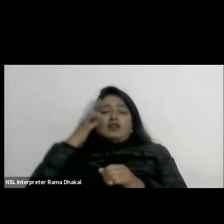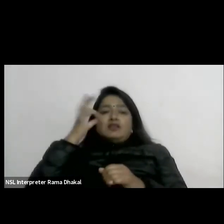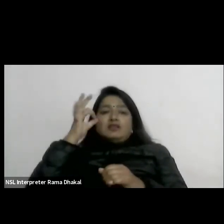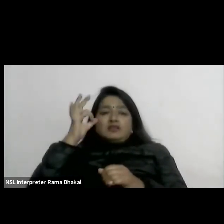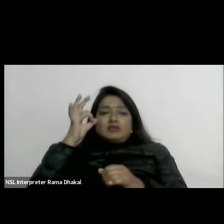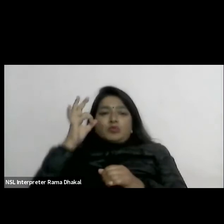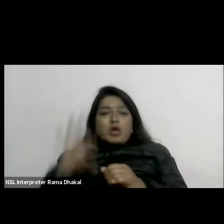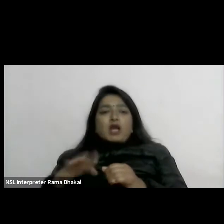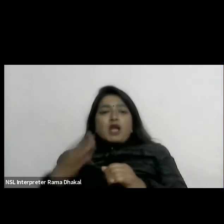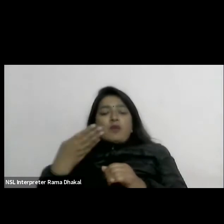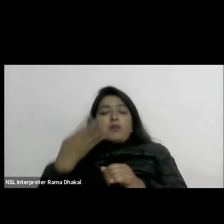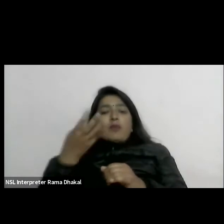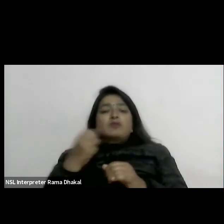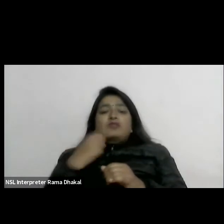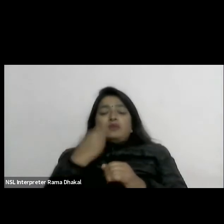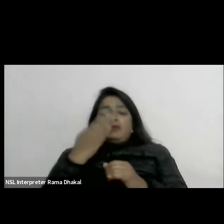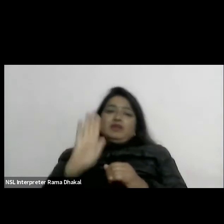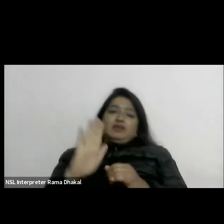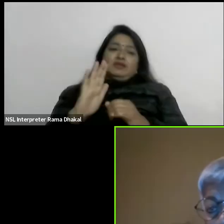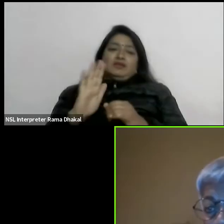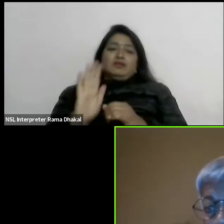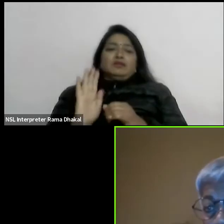future? Thank you.